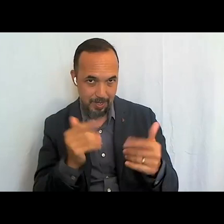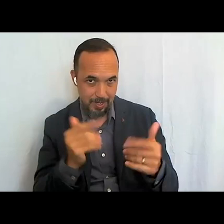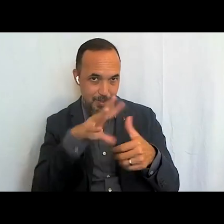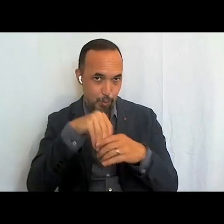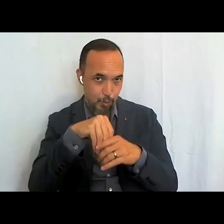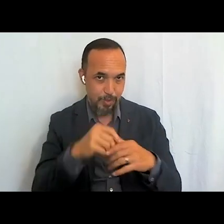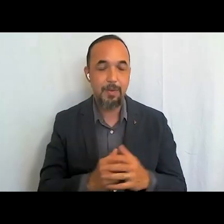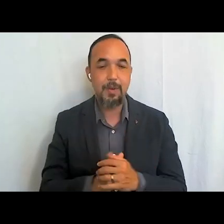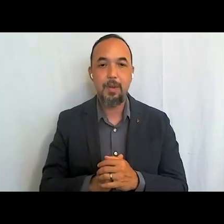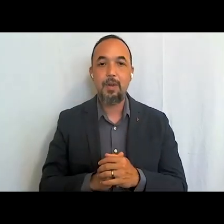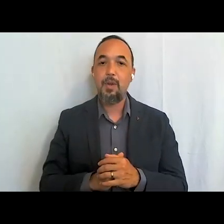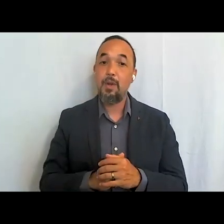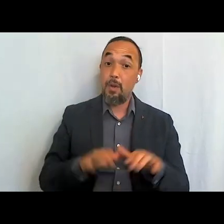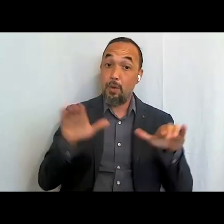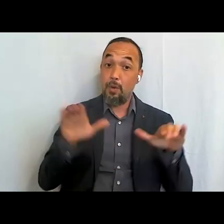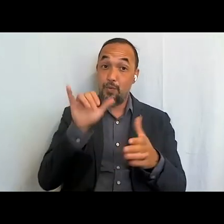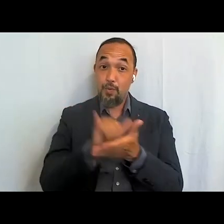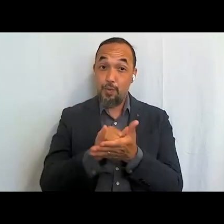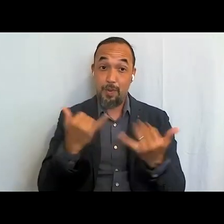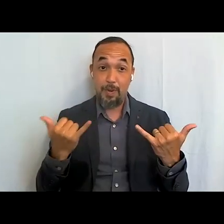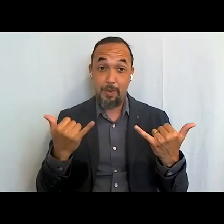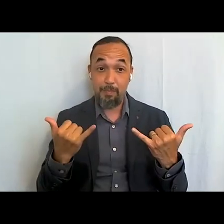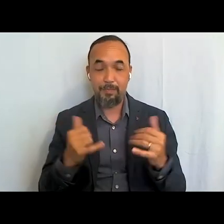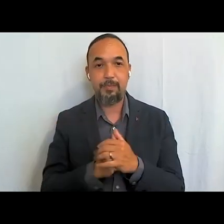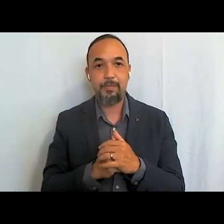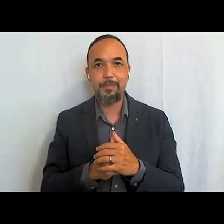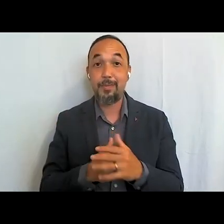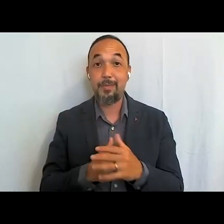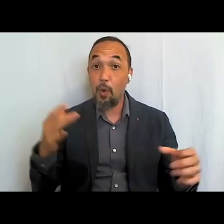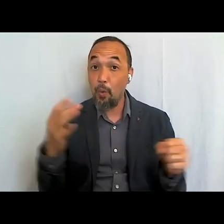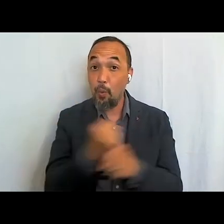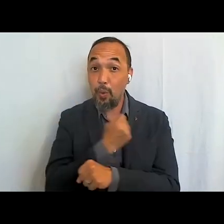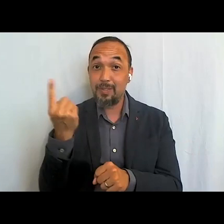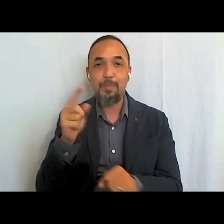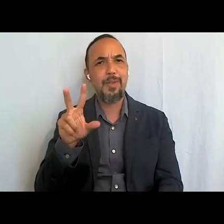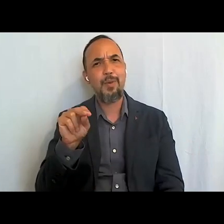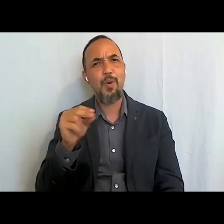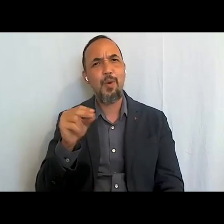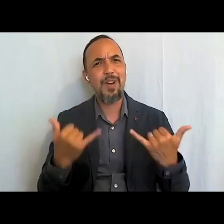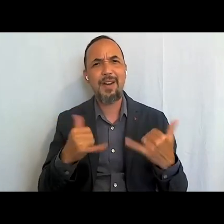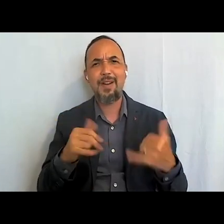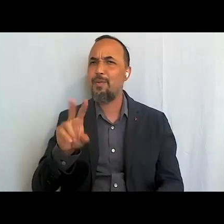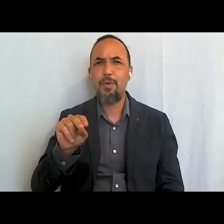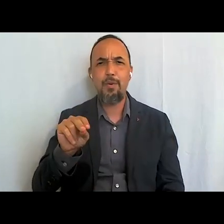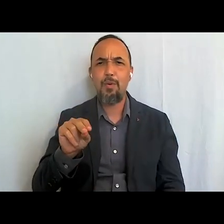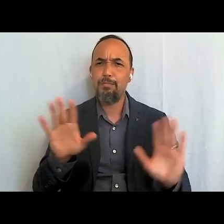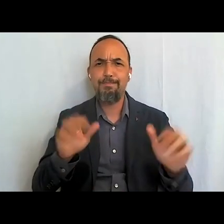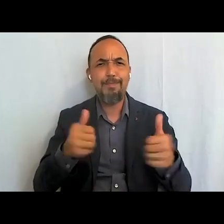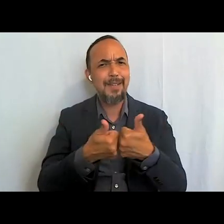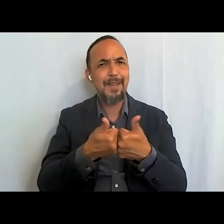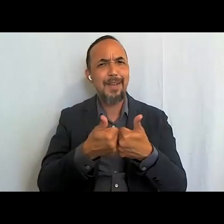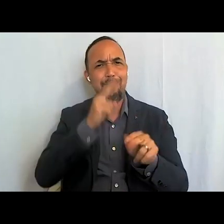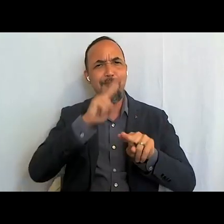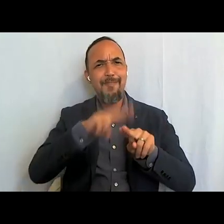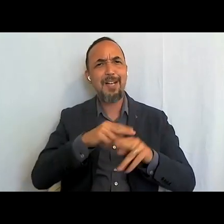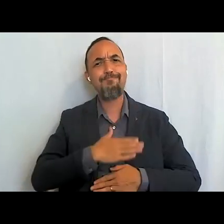let's just do that real quick. You're not going to win anything, so there's no reason to be upset, or this is just a game. We're just having a little fun here. No